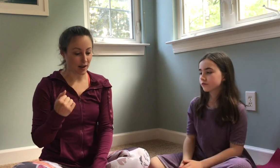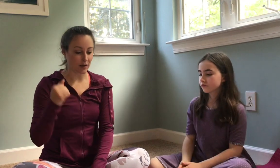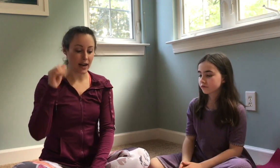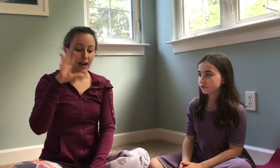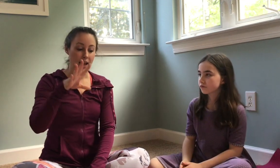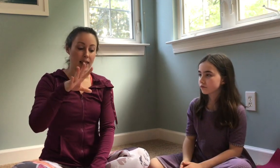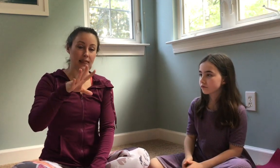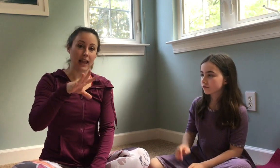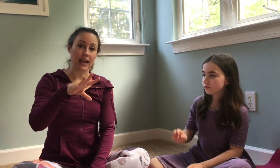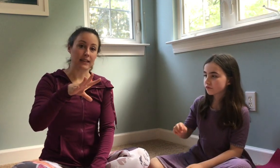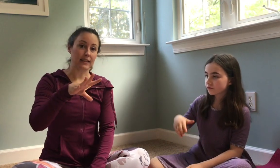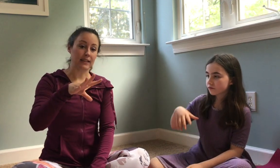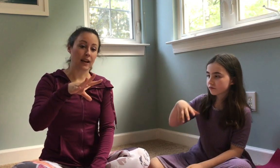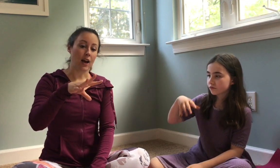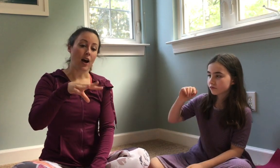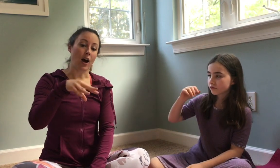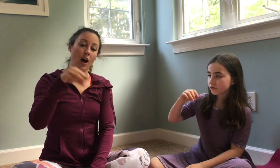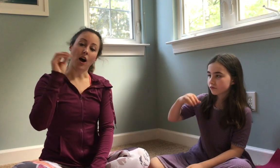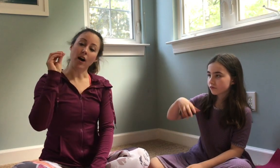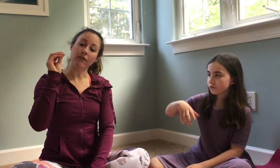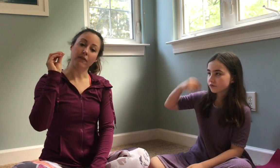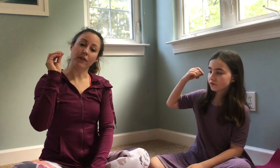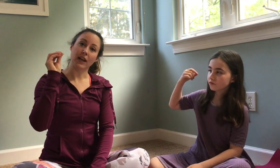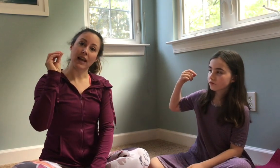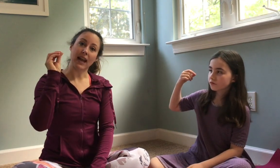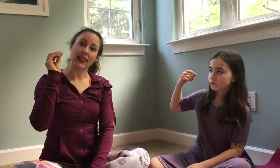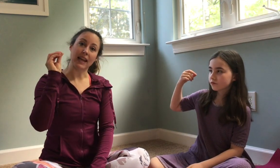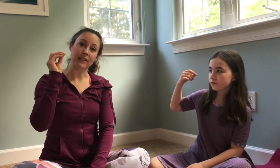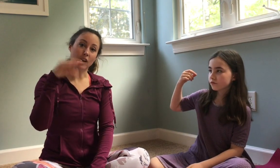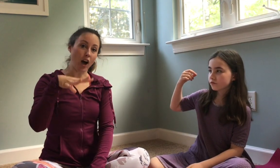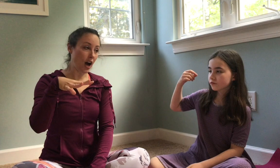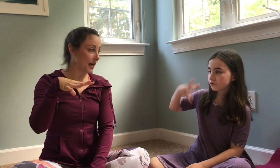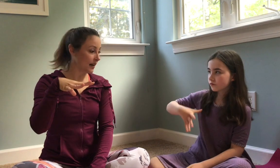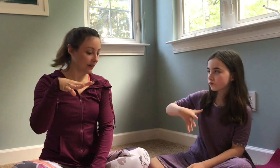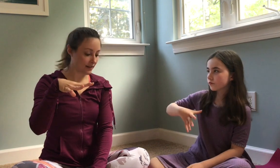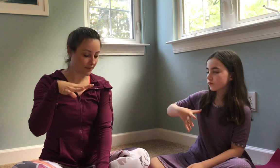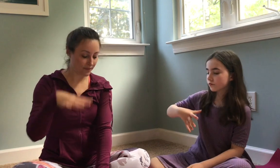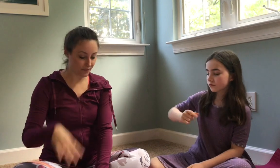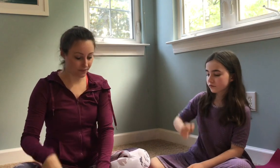right. Lights off and lights on.